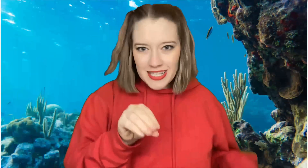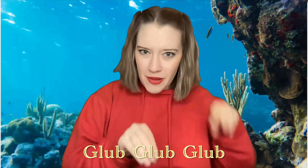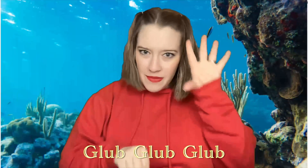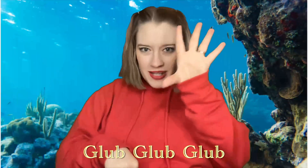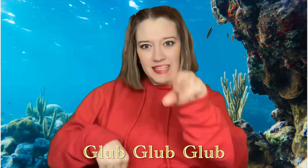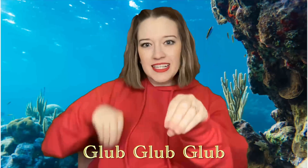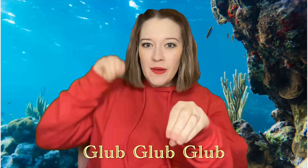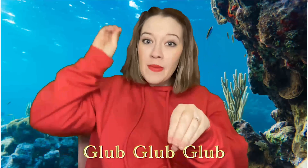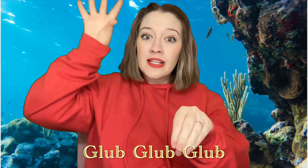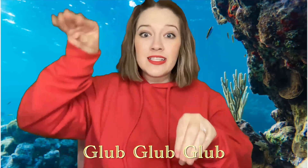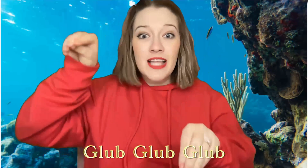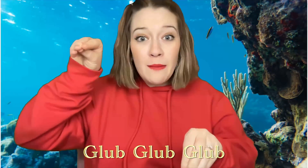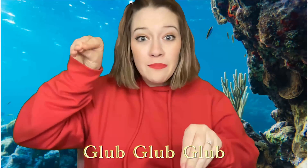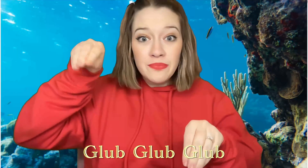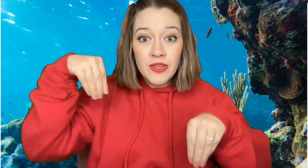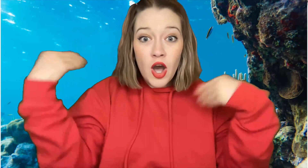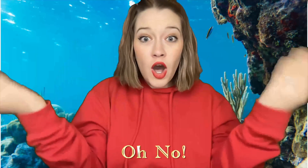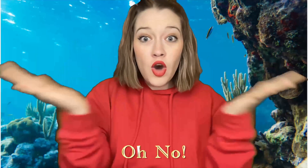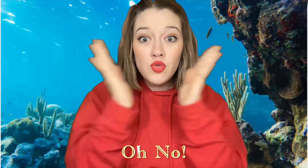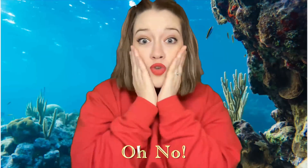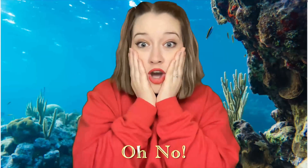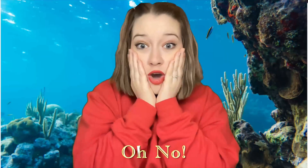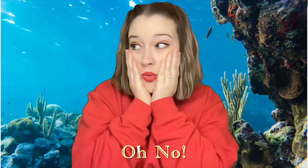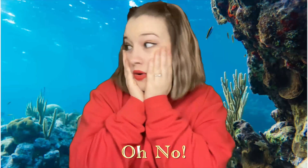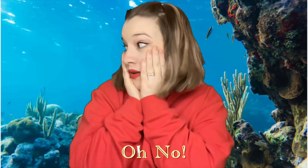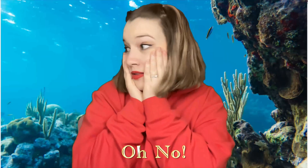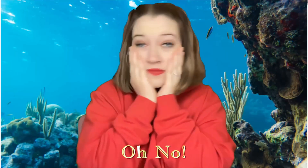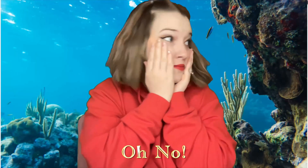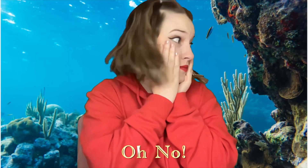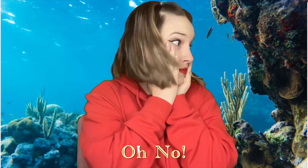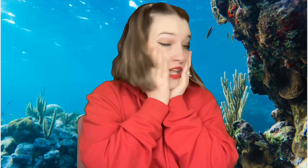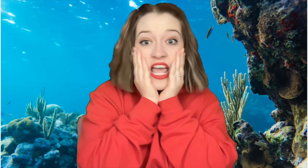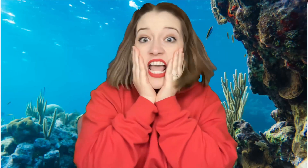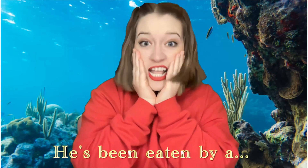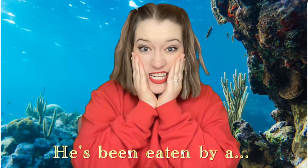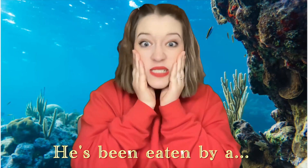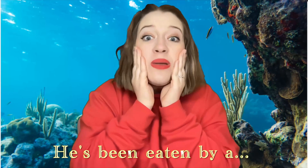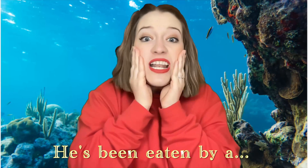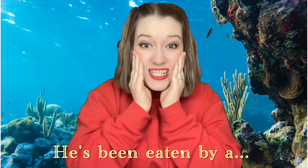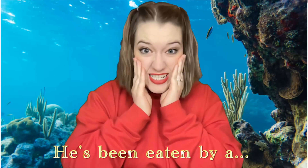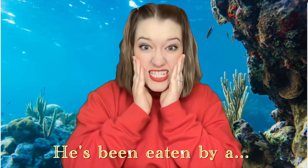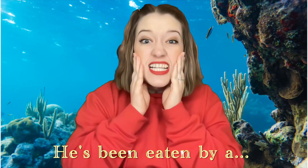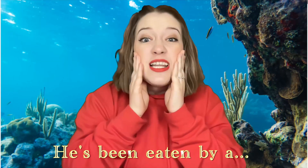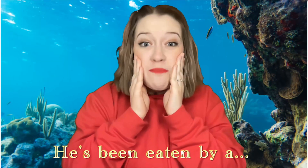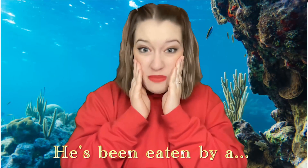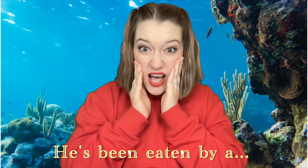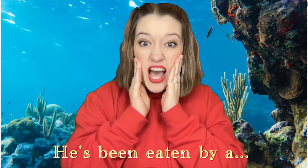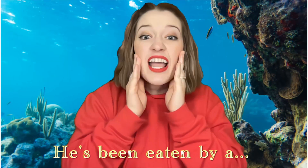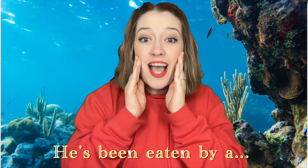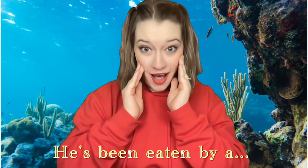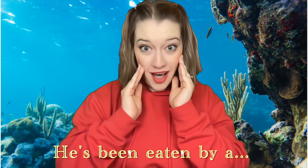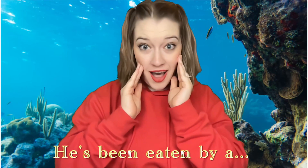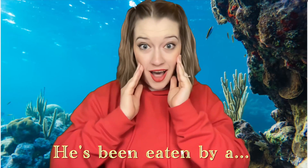glub, glub, glub. Oh, no. He's been eaten by a